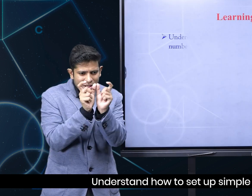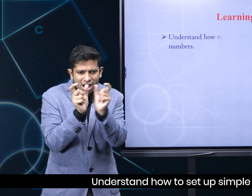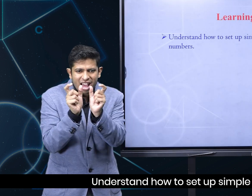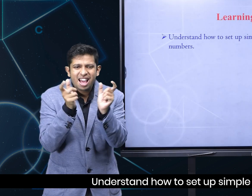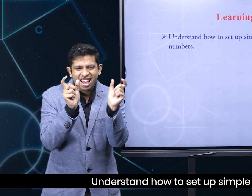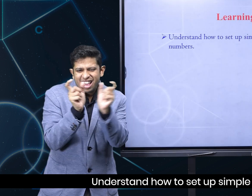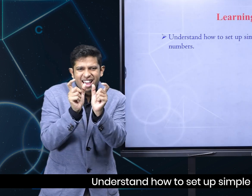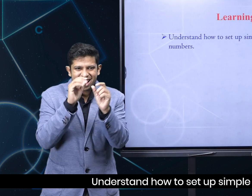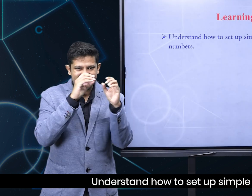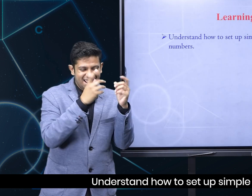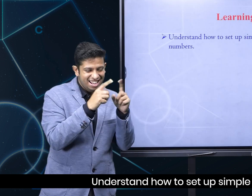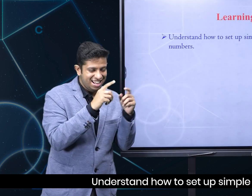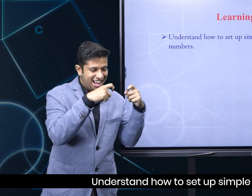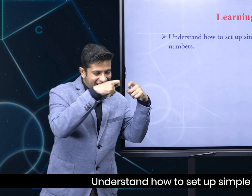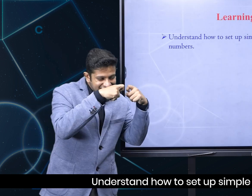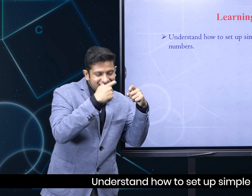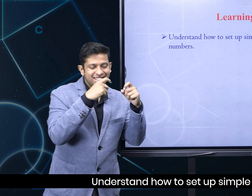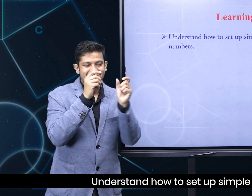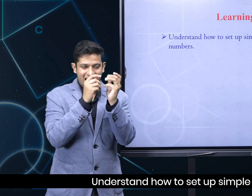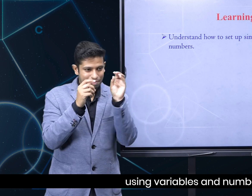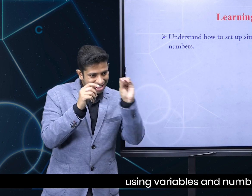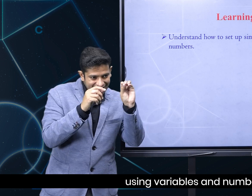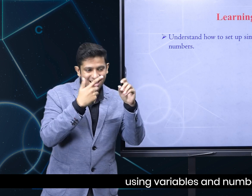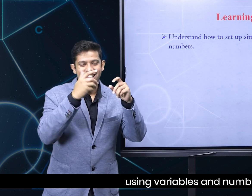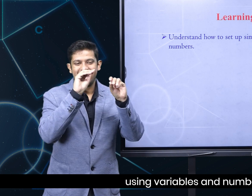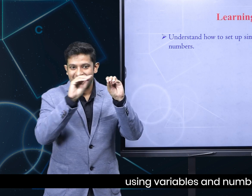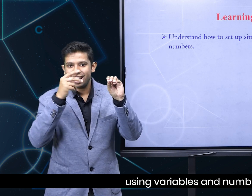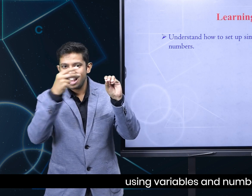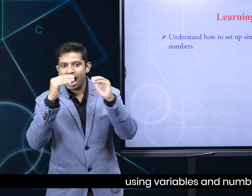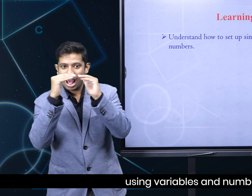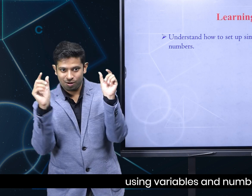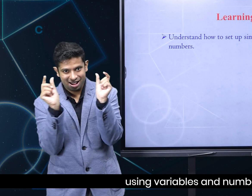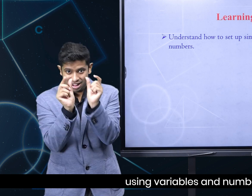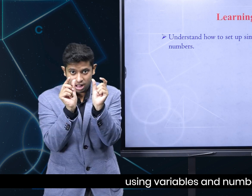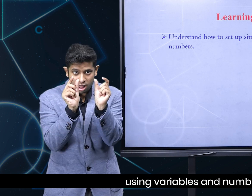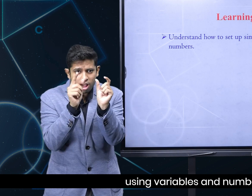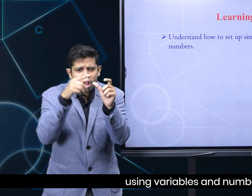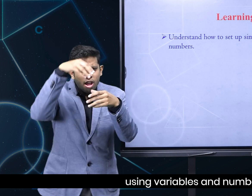understand how to set up simple equations using variables and numbers,